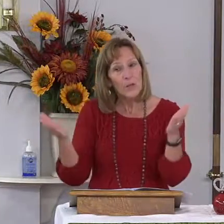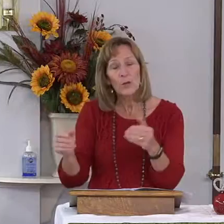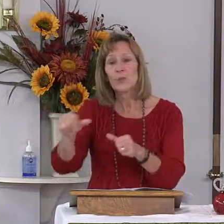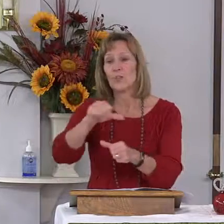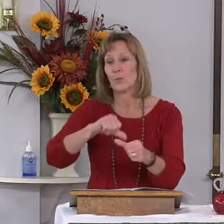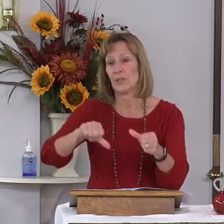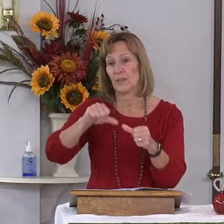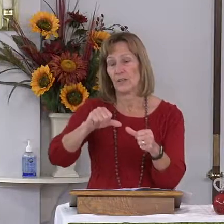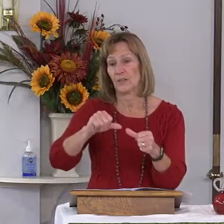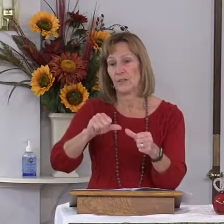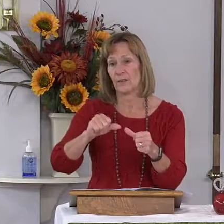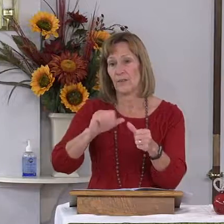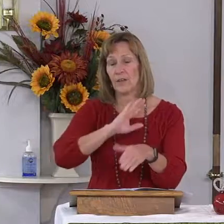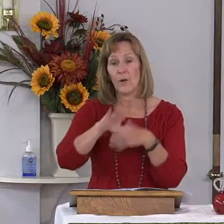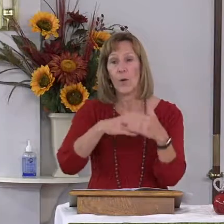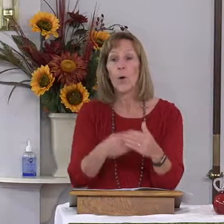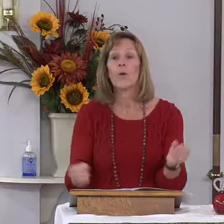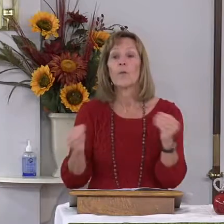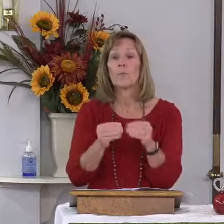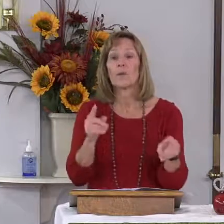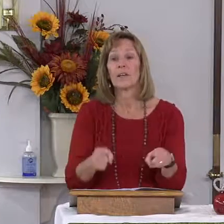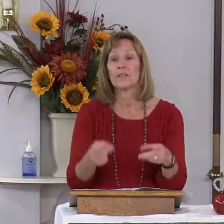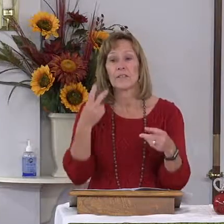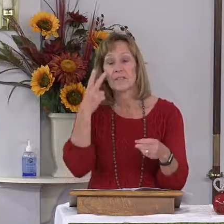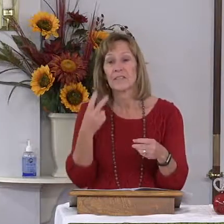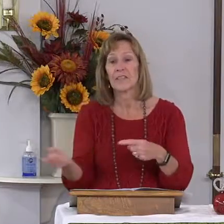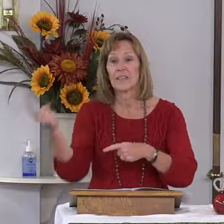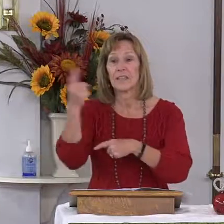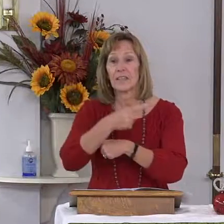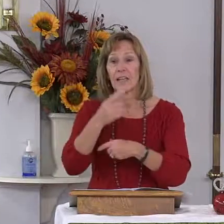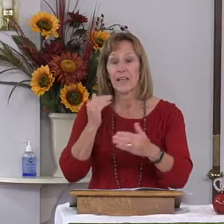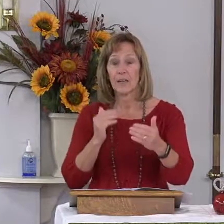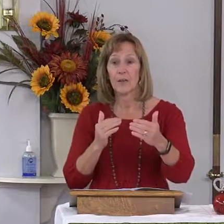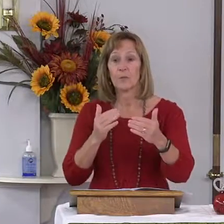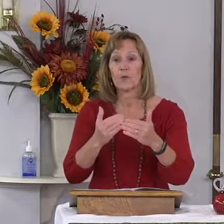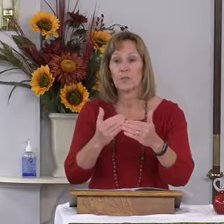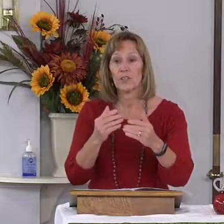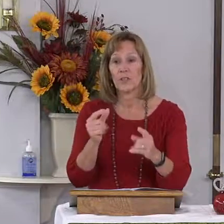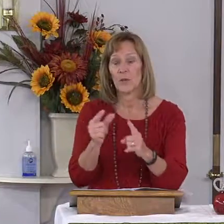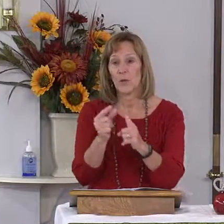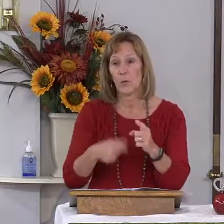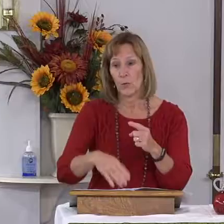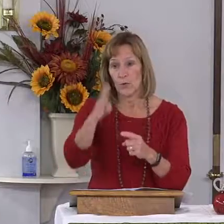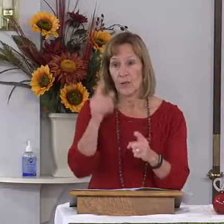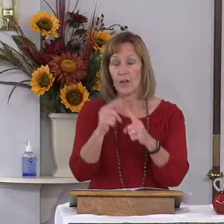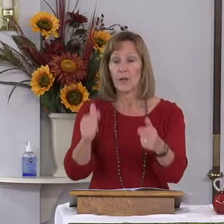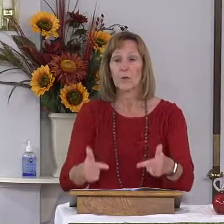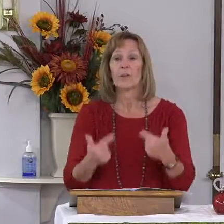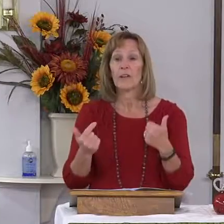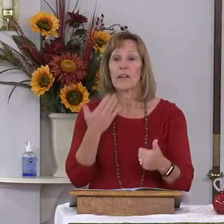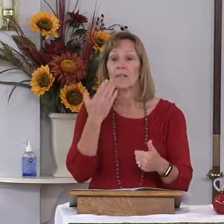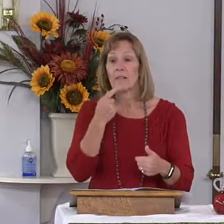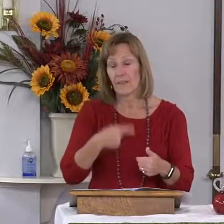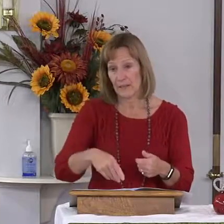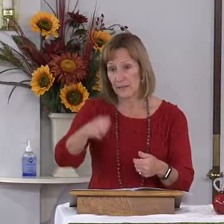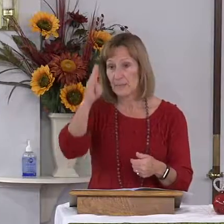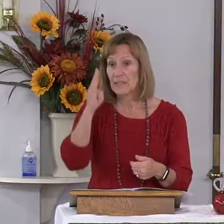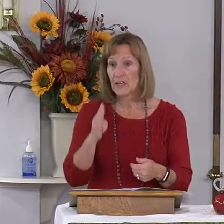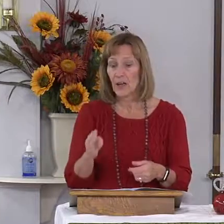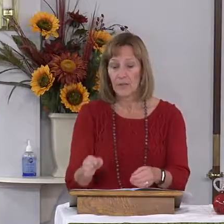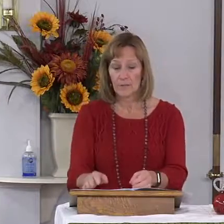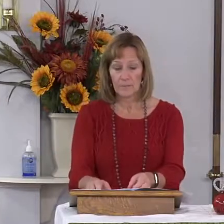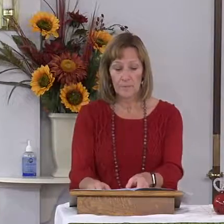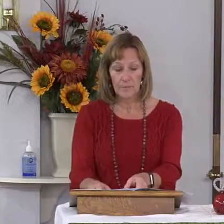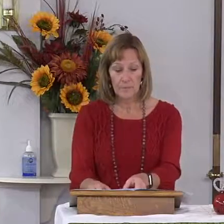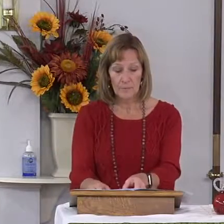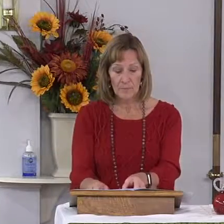another, and all the more as you see the day approaching. Word of God, word of life. Thanks be to